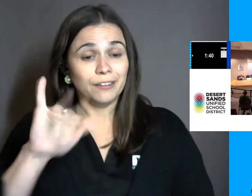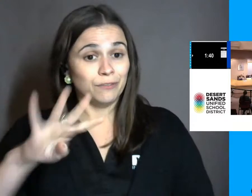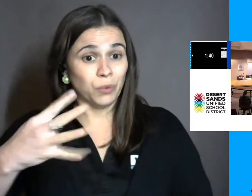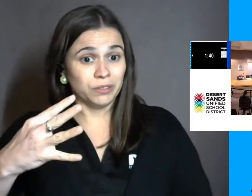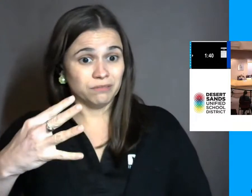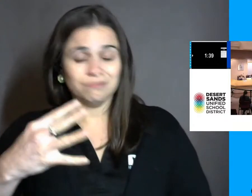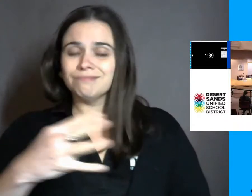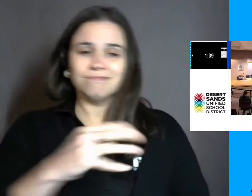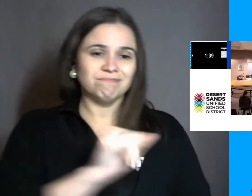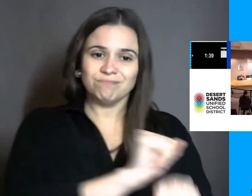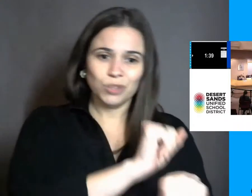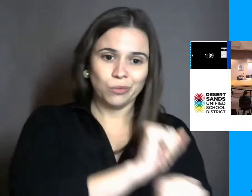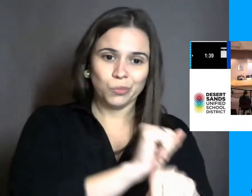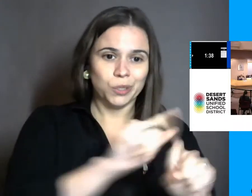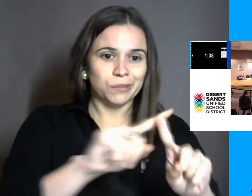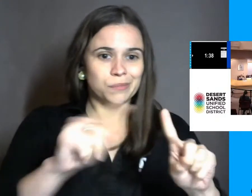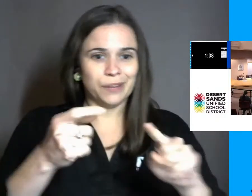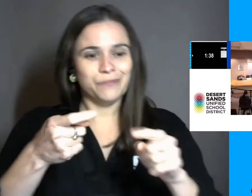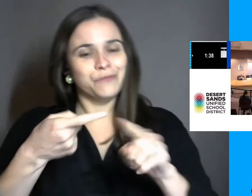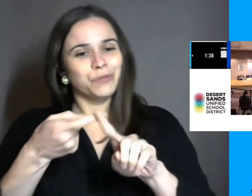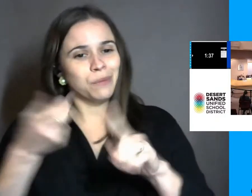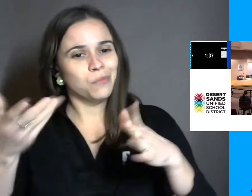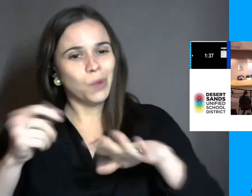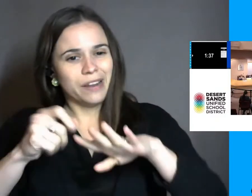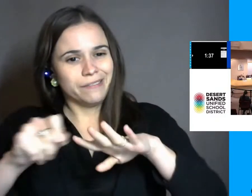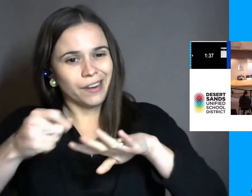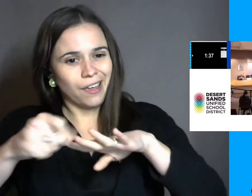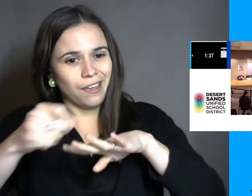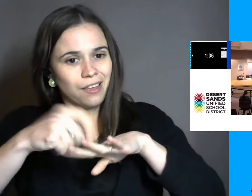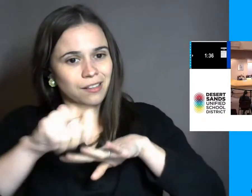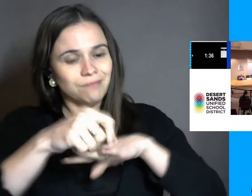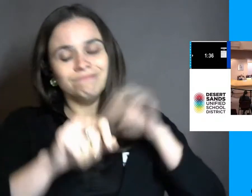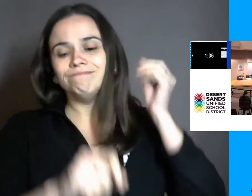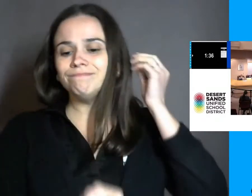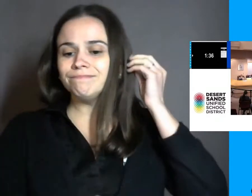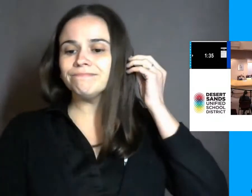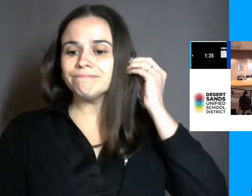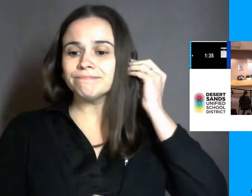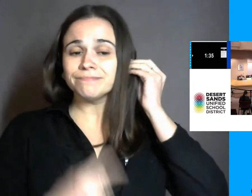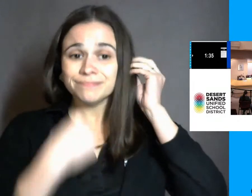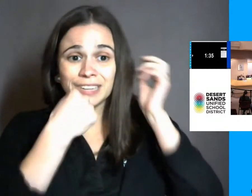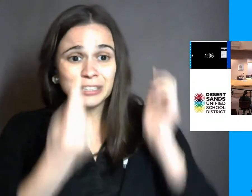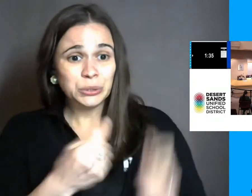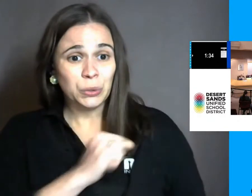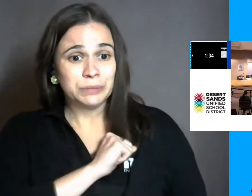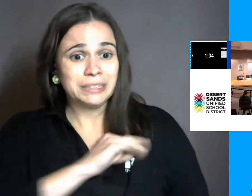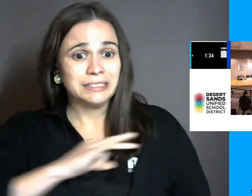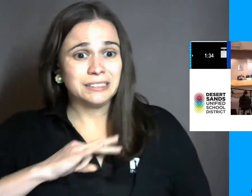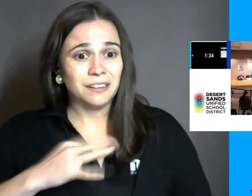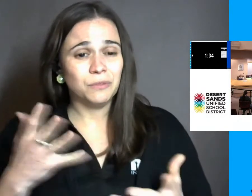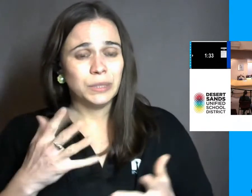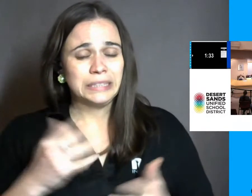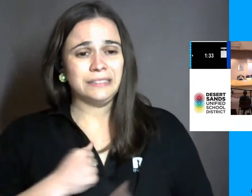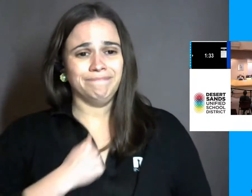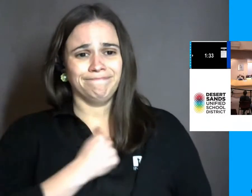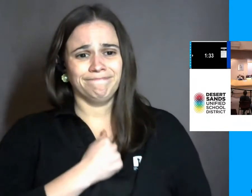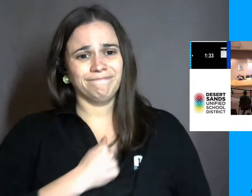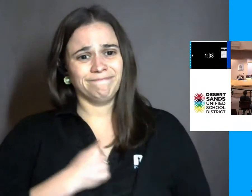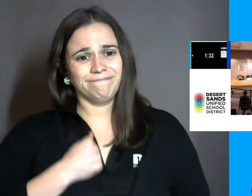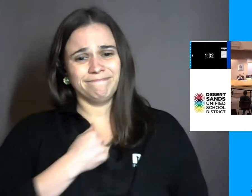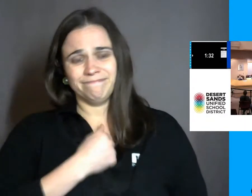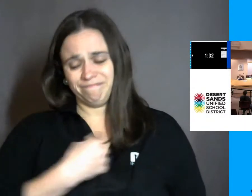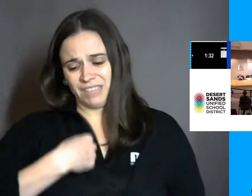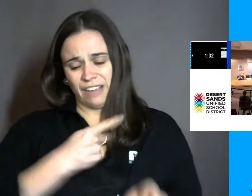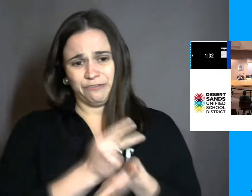salon. I told my staff, I told them I was sorry because I failed them. I became sick